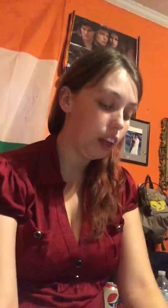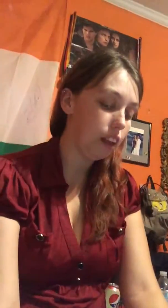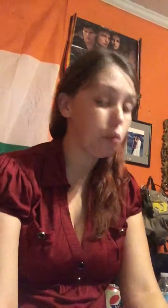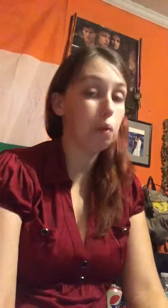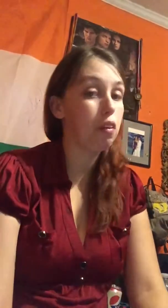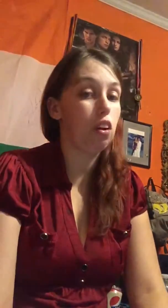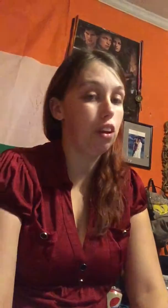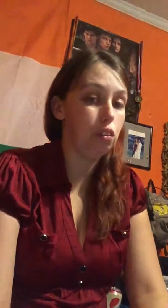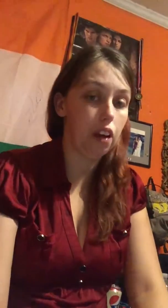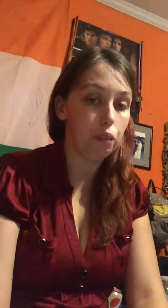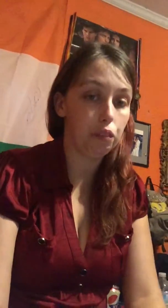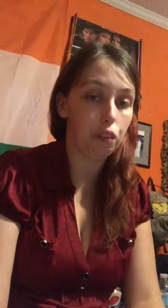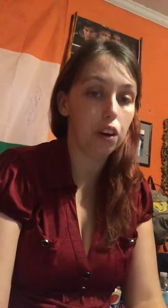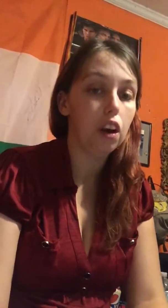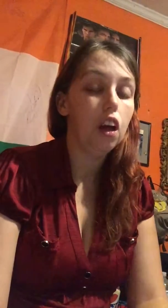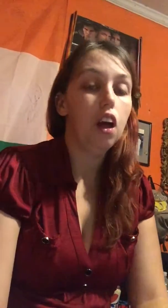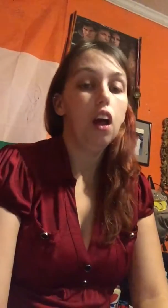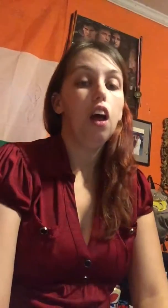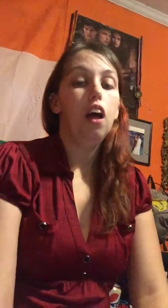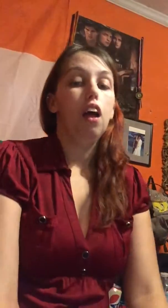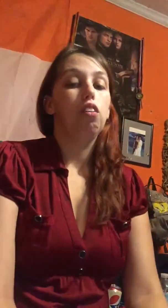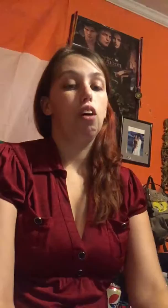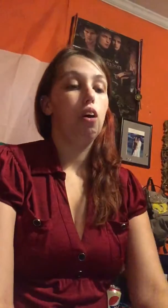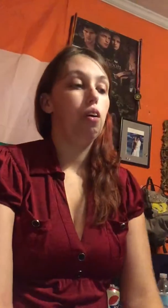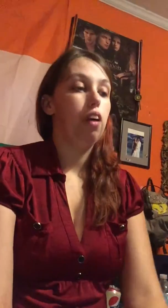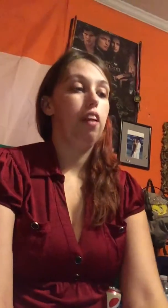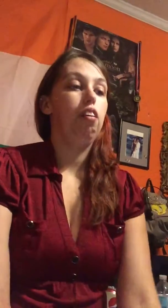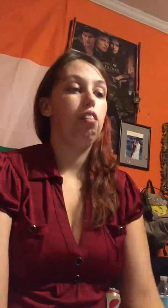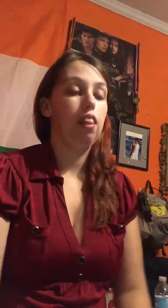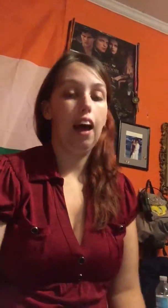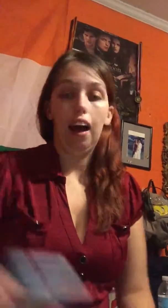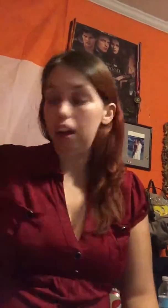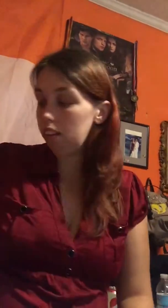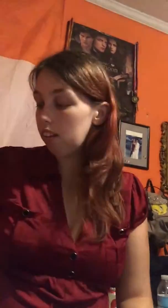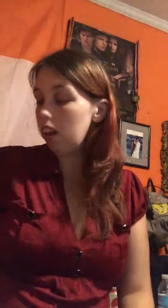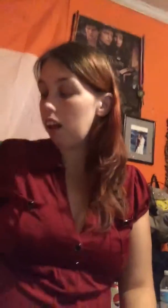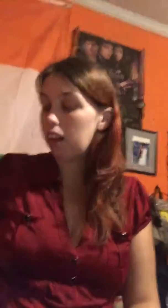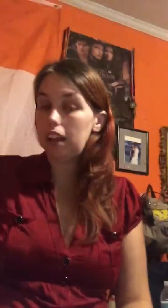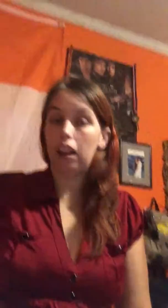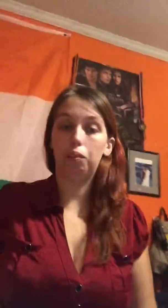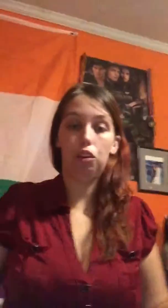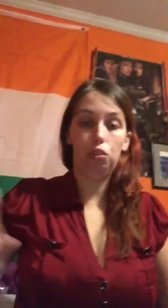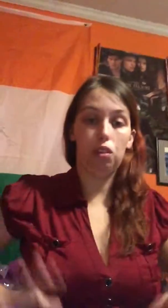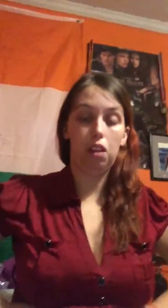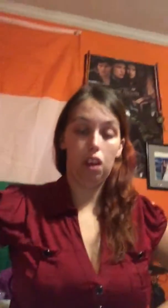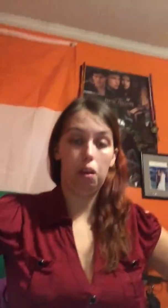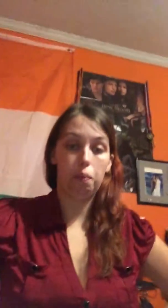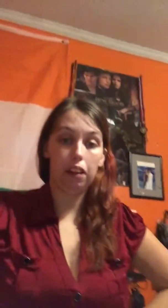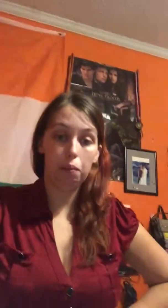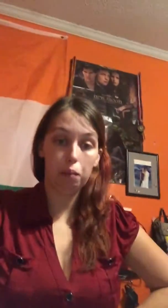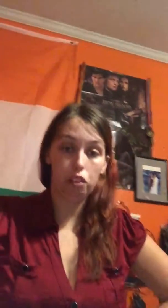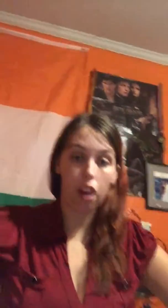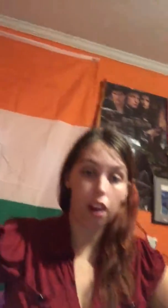That's pretty much all I use that one for. So, there's that. Now, let me do the belly bump shot